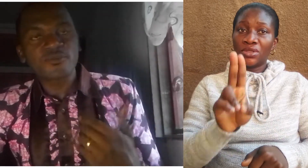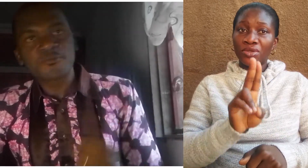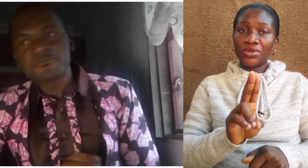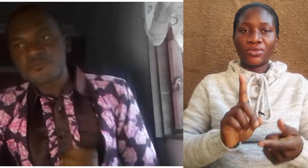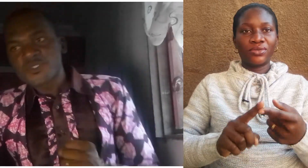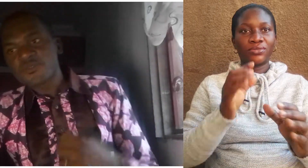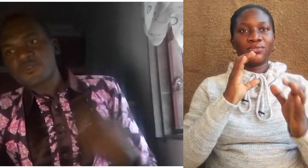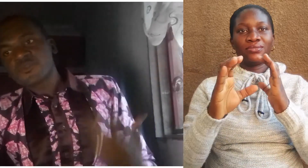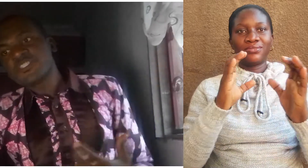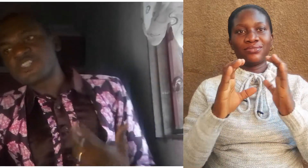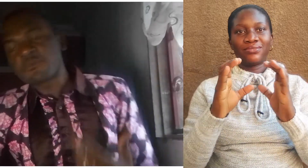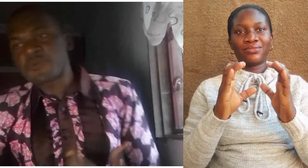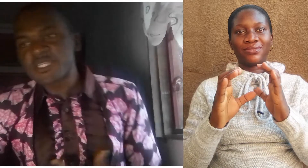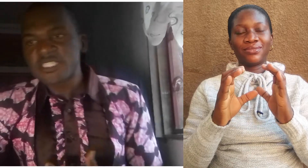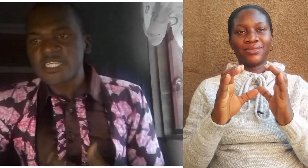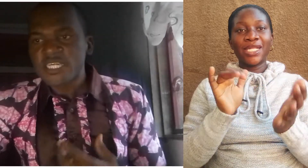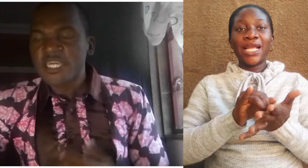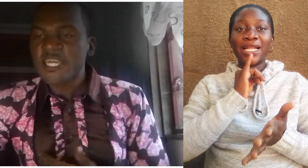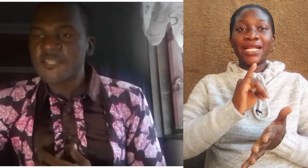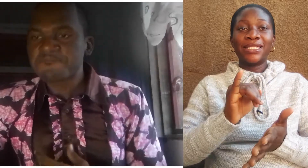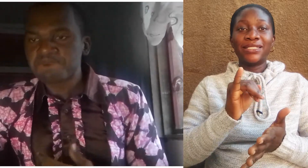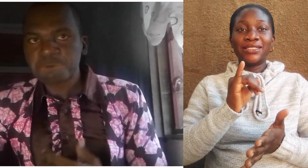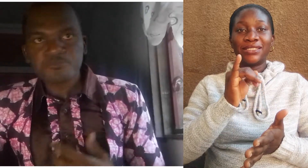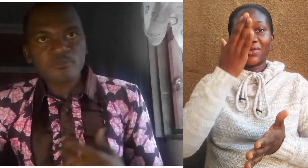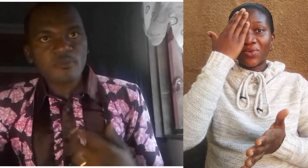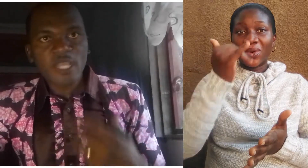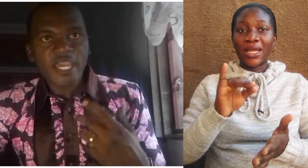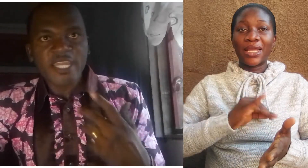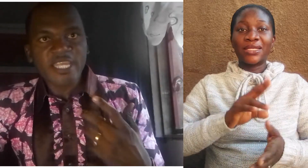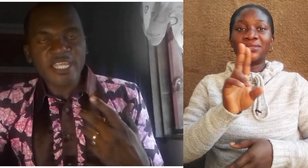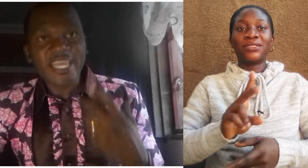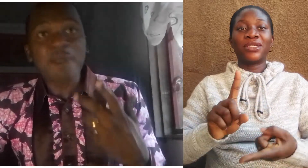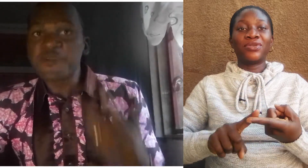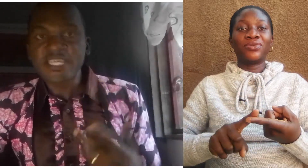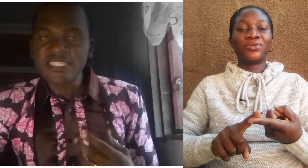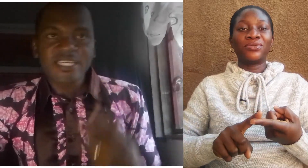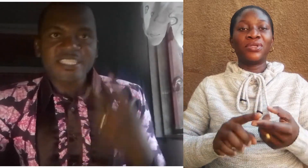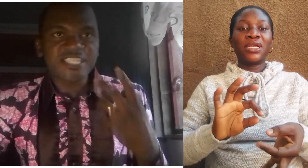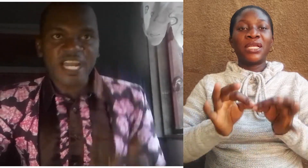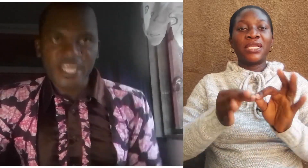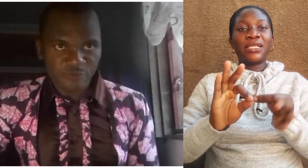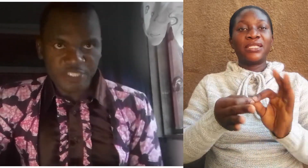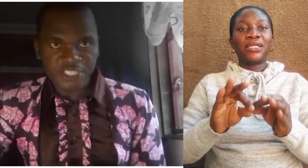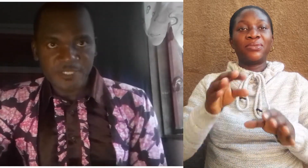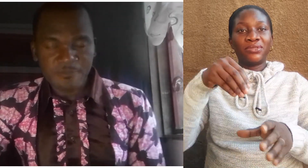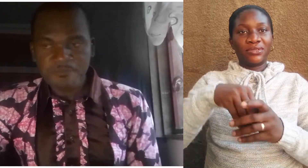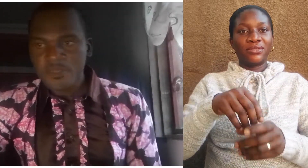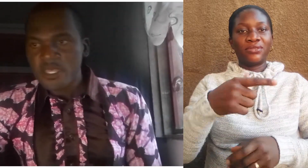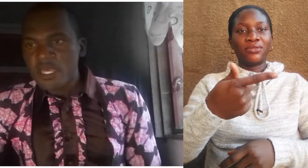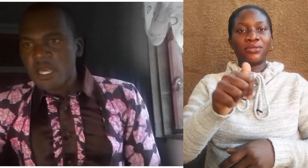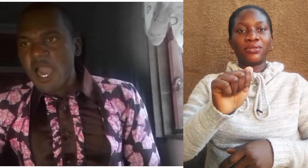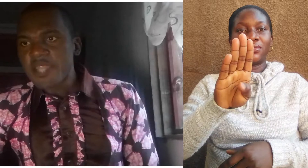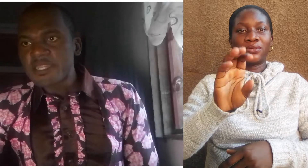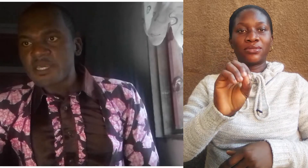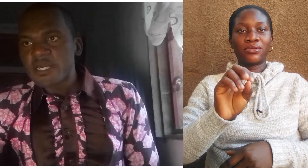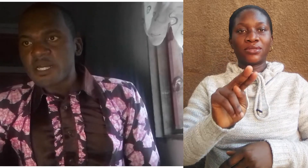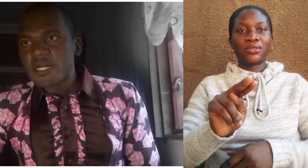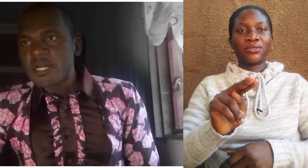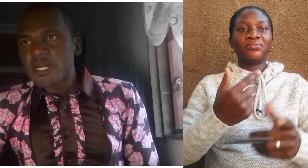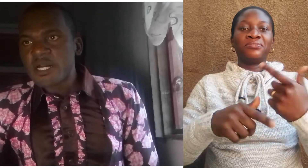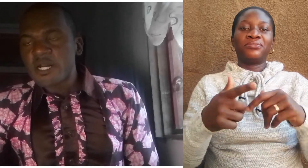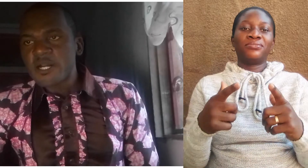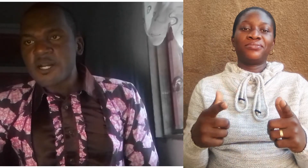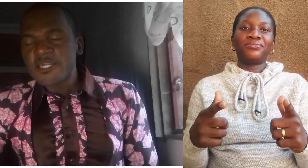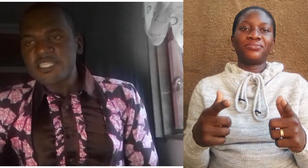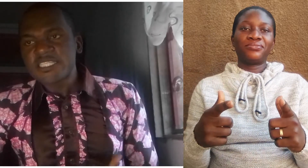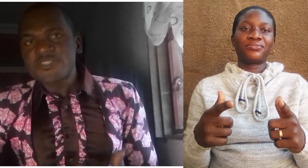used to interpret in in Gabonese sign language, and